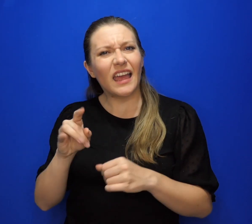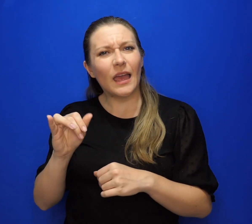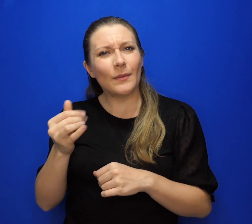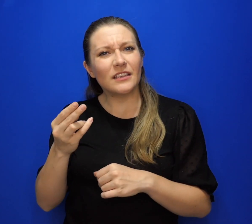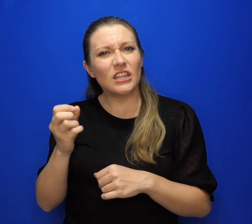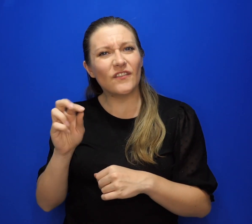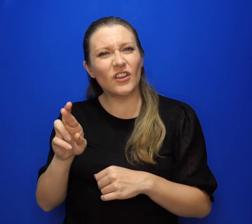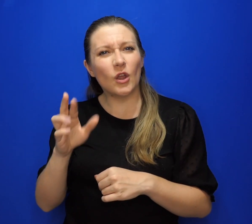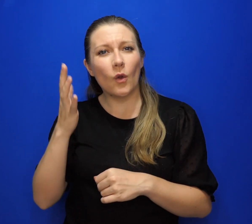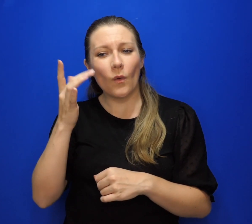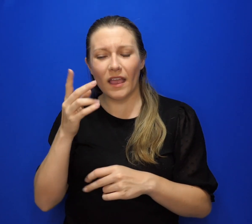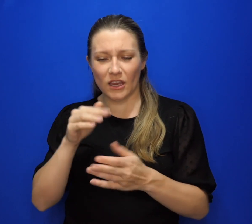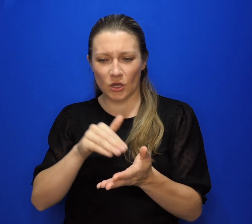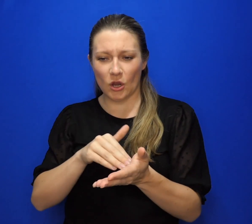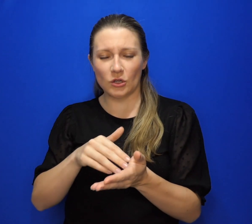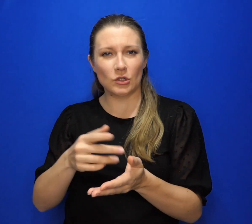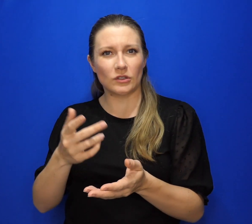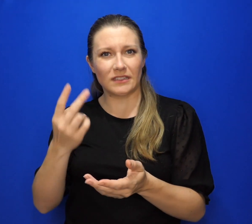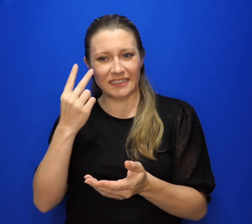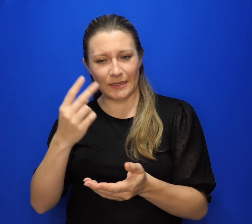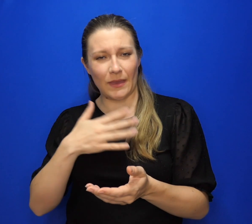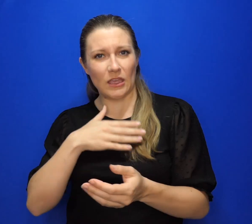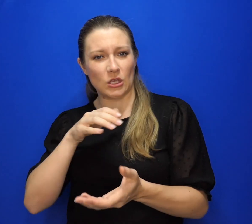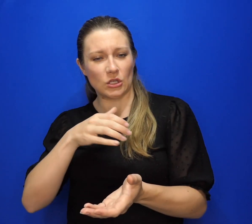Why would a doctor hear my concern and just tell me it's not real?